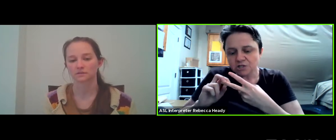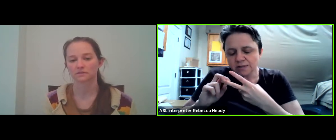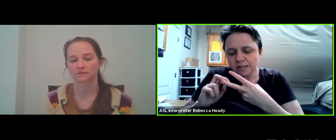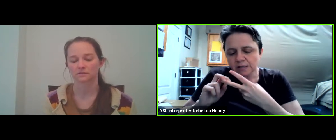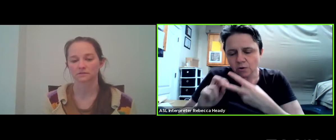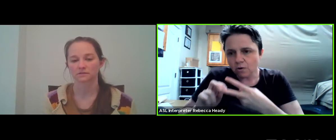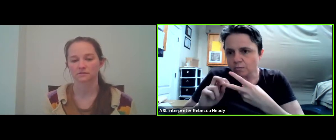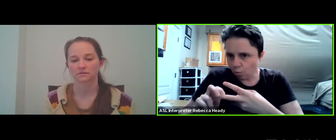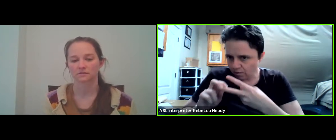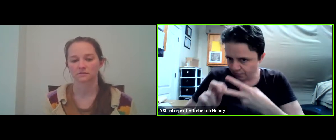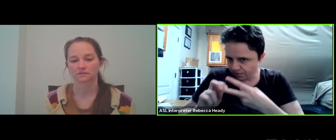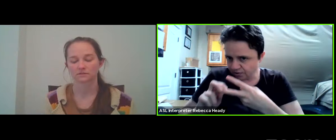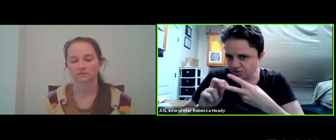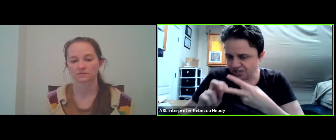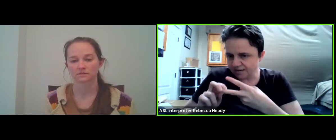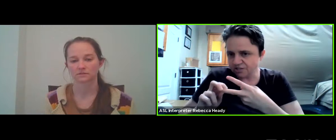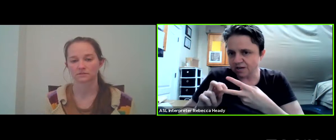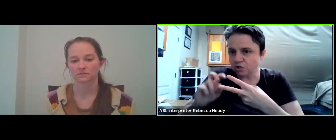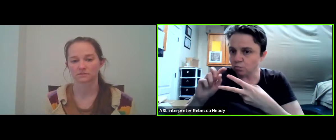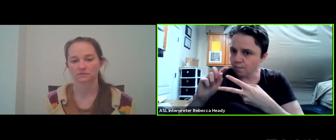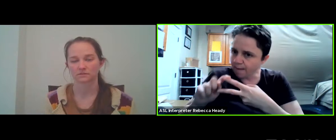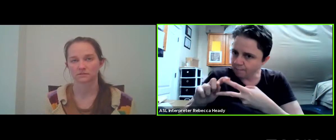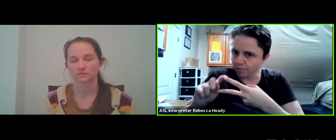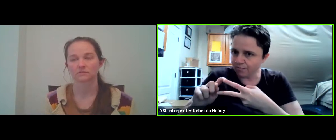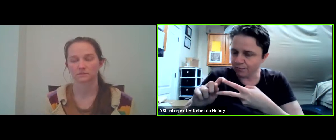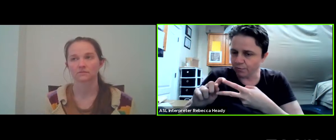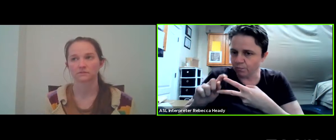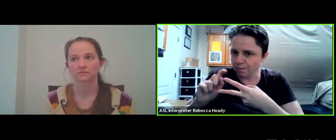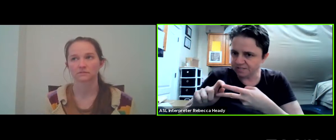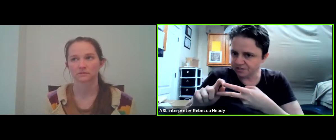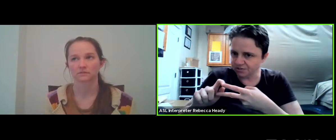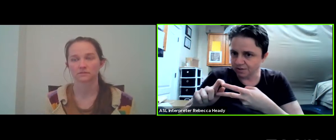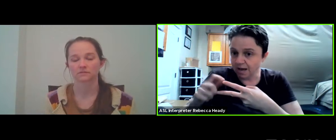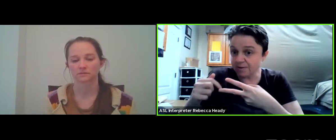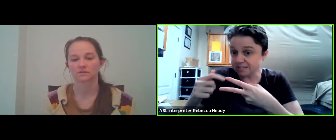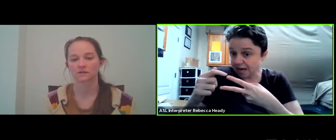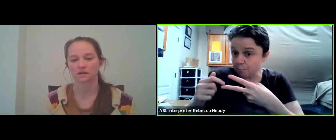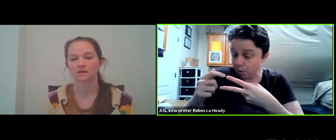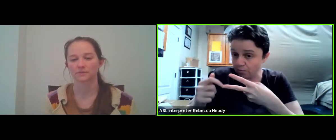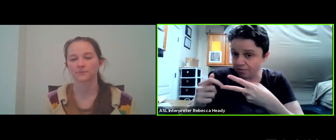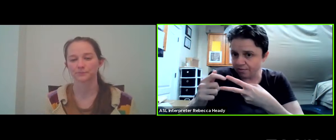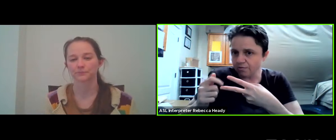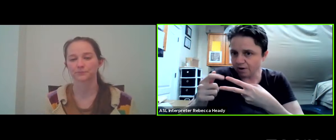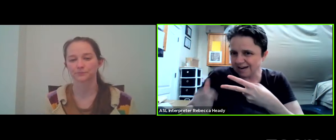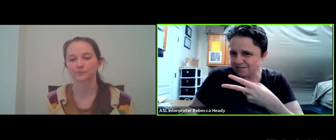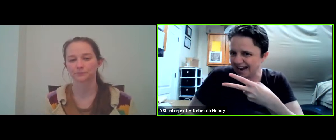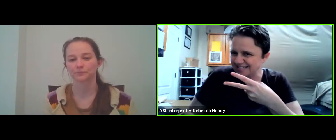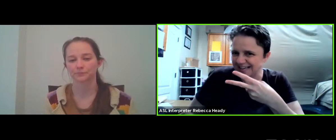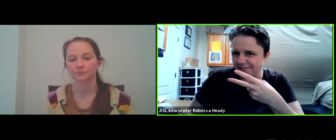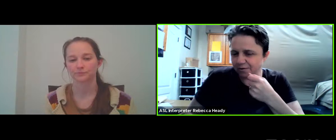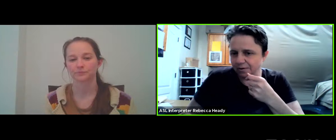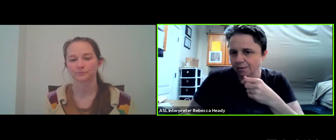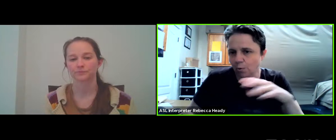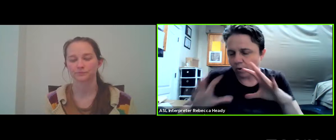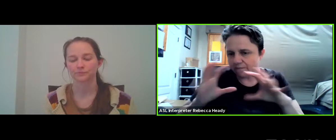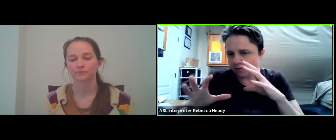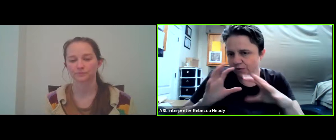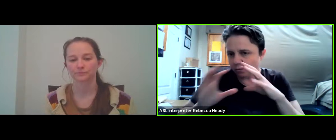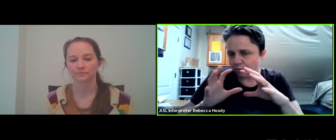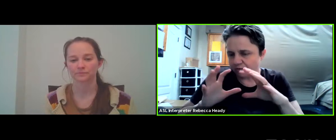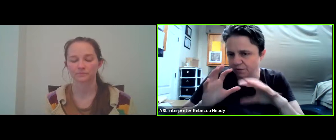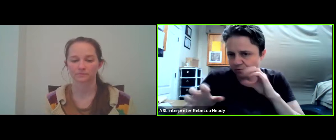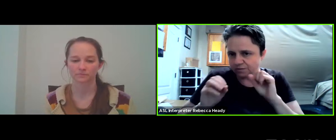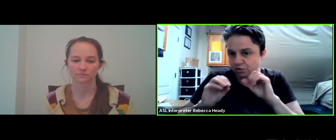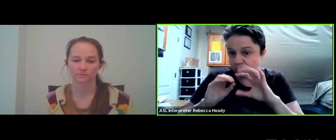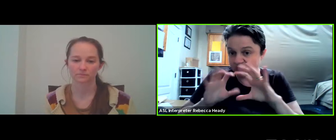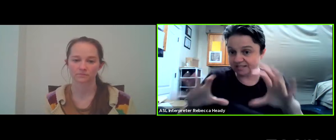you actually learn more through association and you remember through repetition. I mean, they're kind of tied together, but whenever